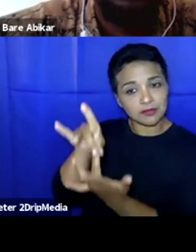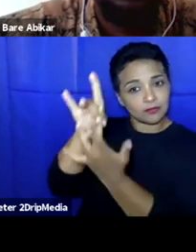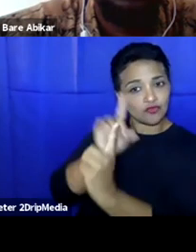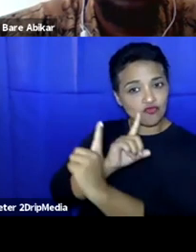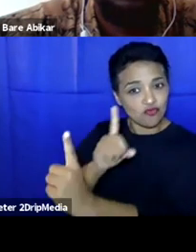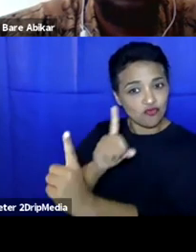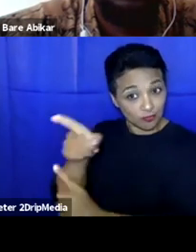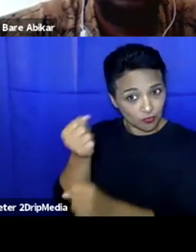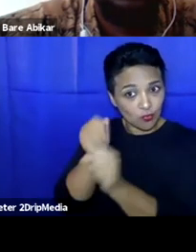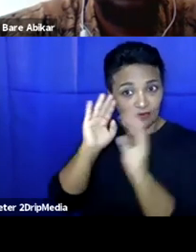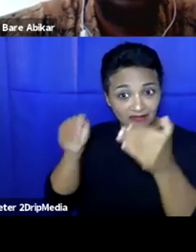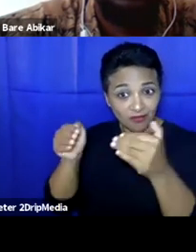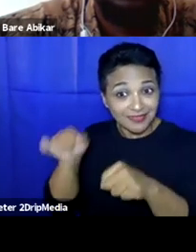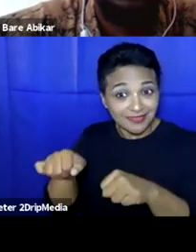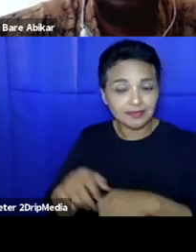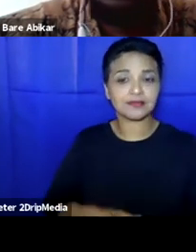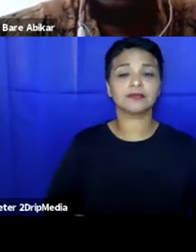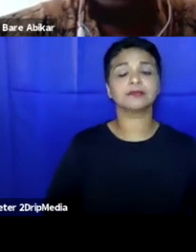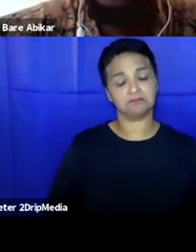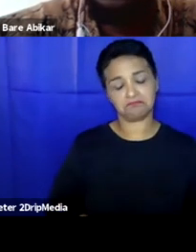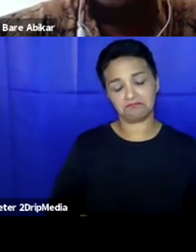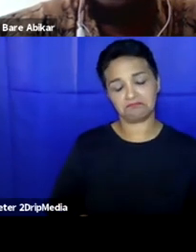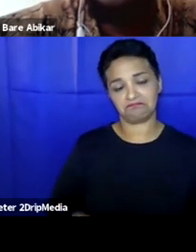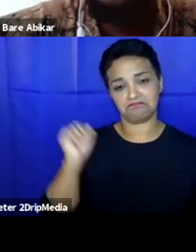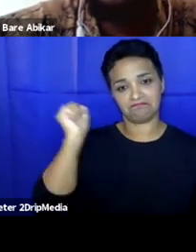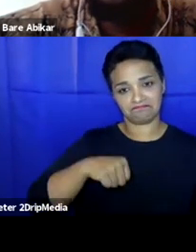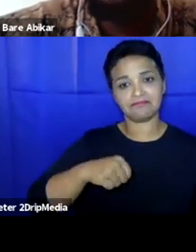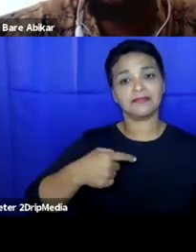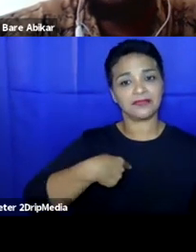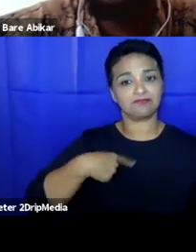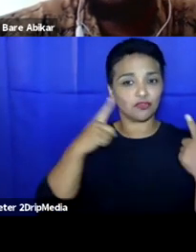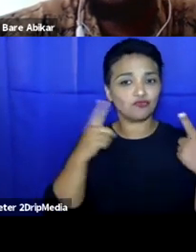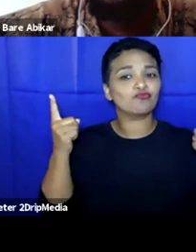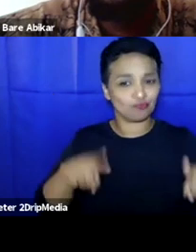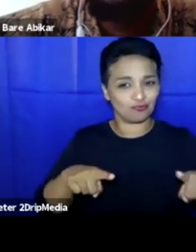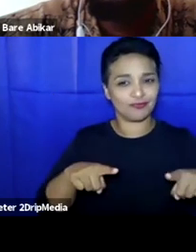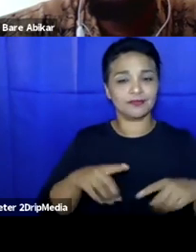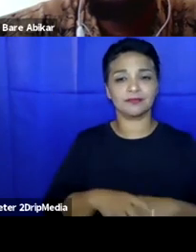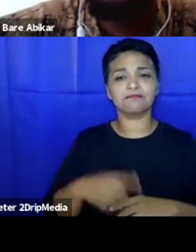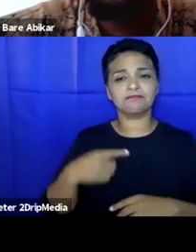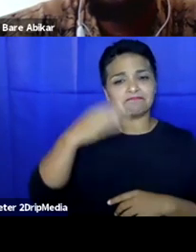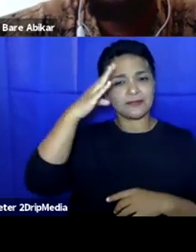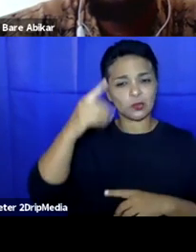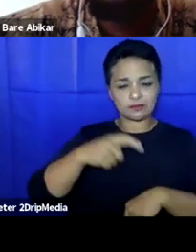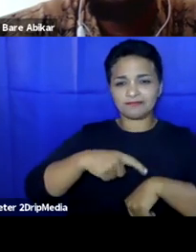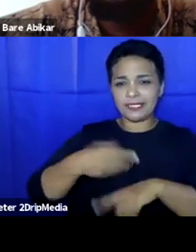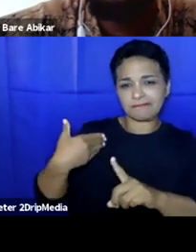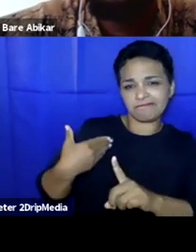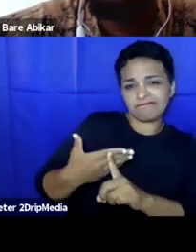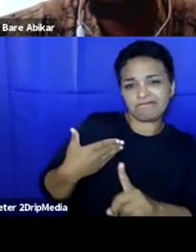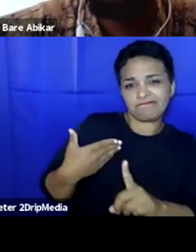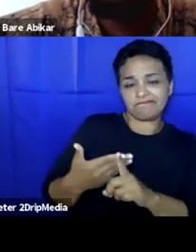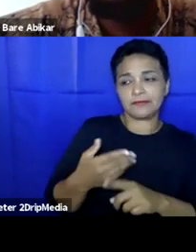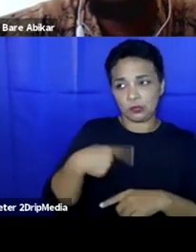anything? Yes, a couple of observations. Of course, I agree that in the short term, the focus on